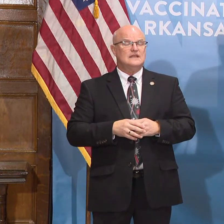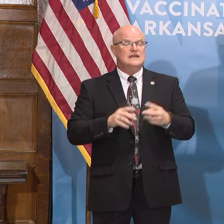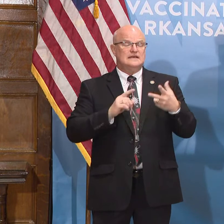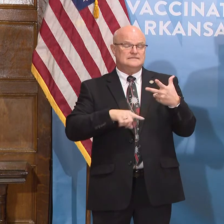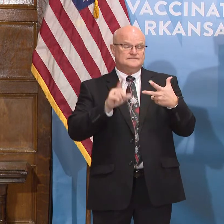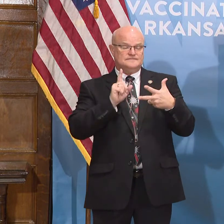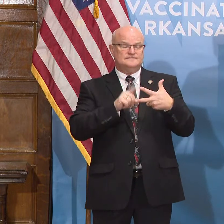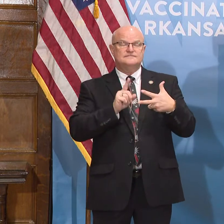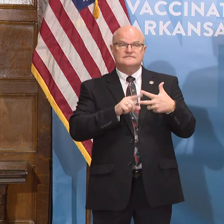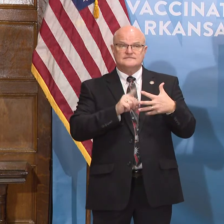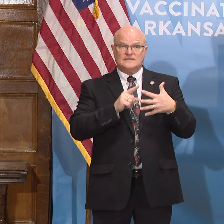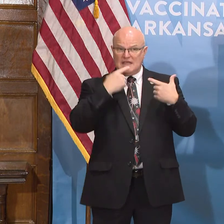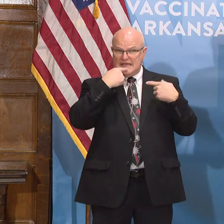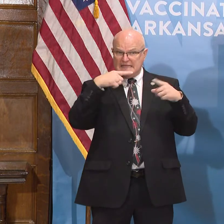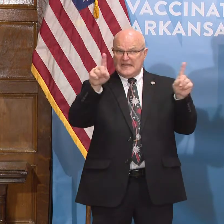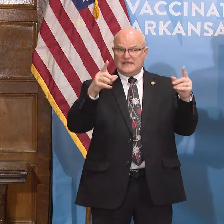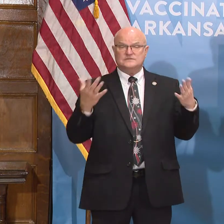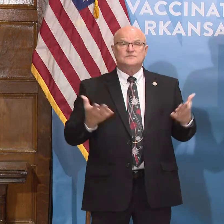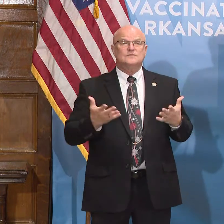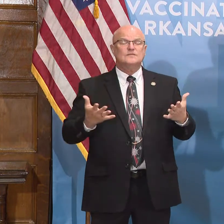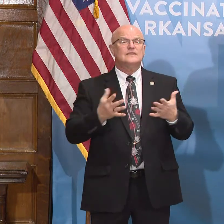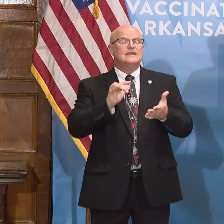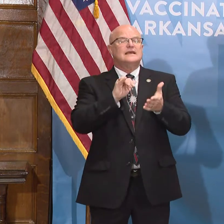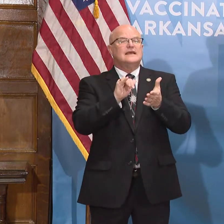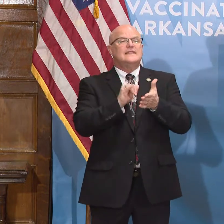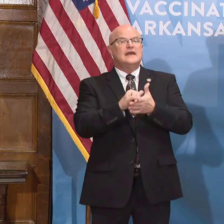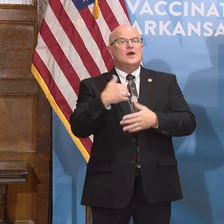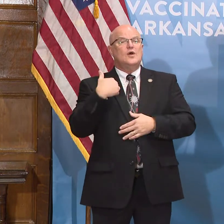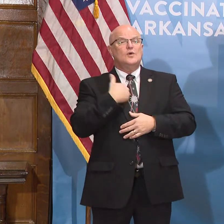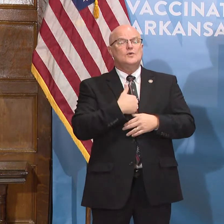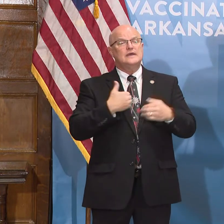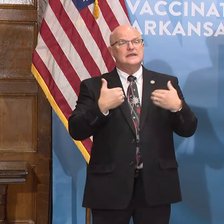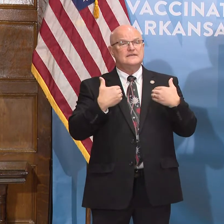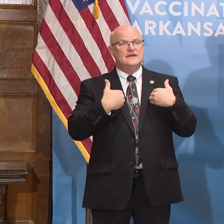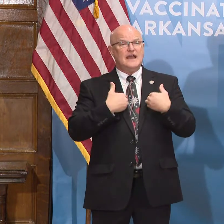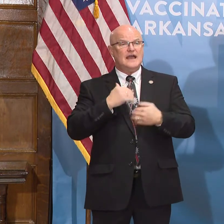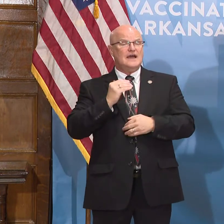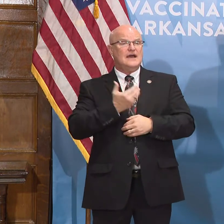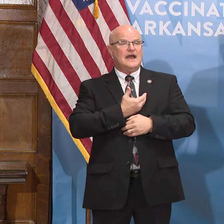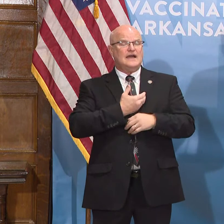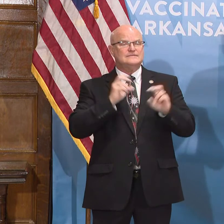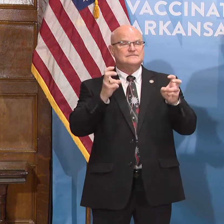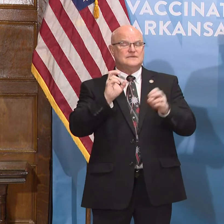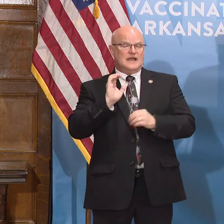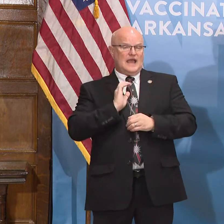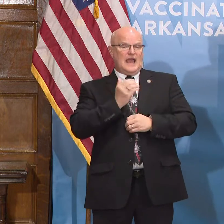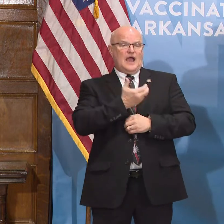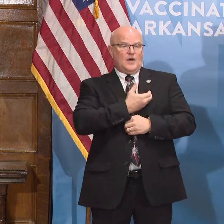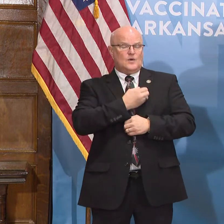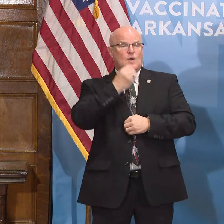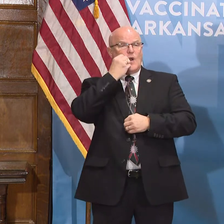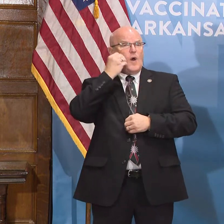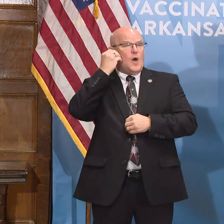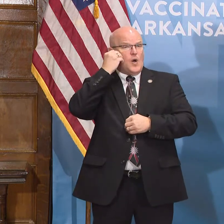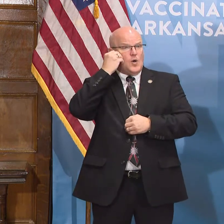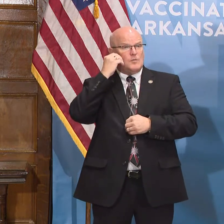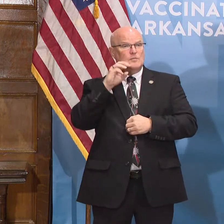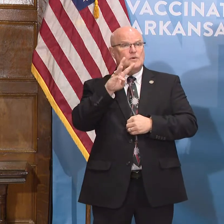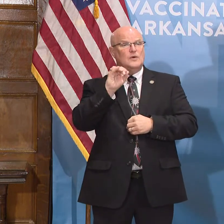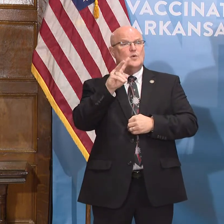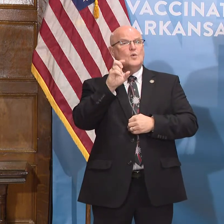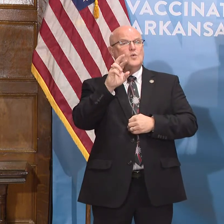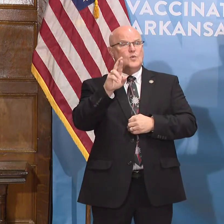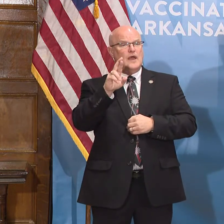second item I want to announce today is that we have had our home waiver request pending